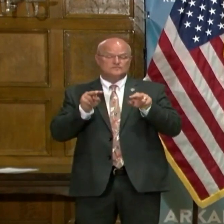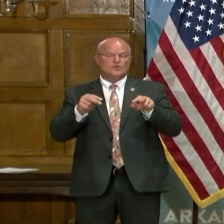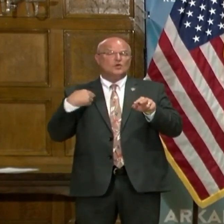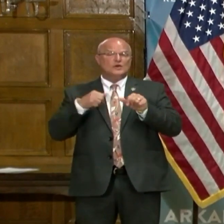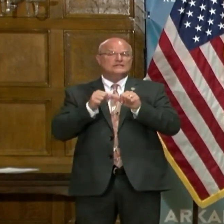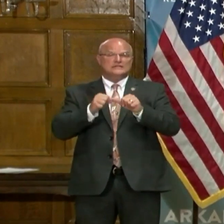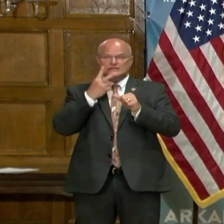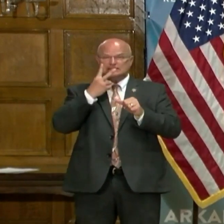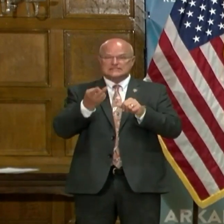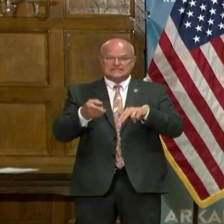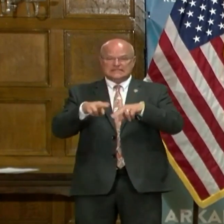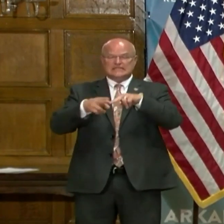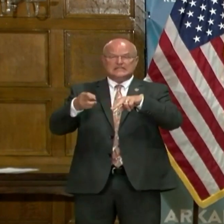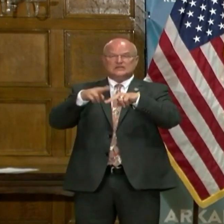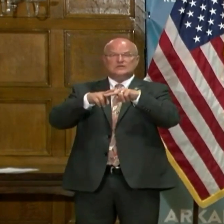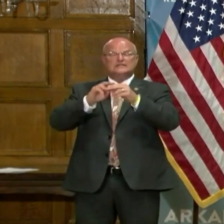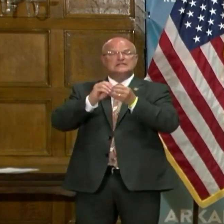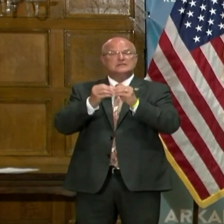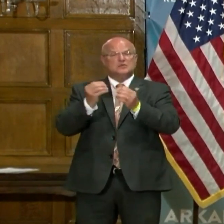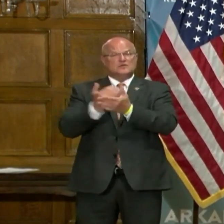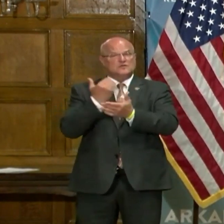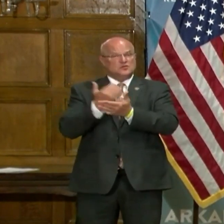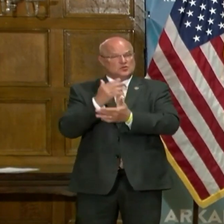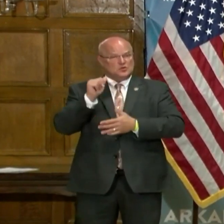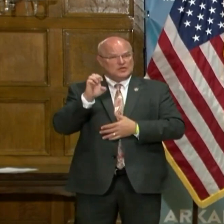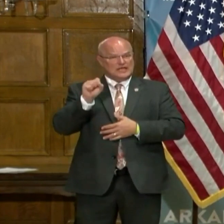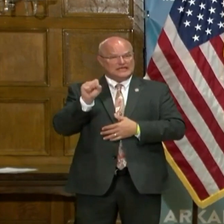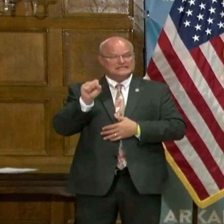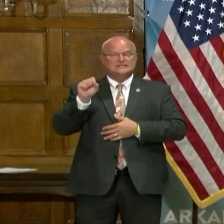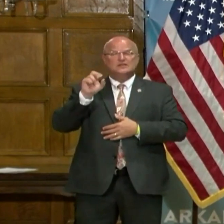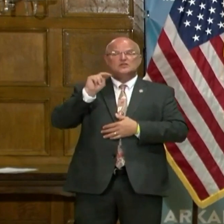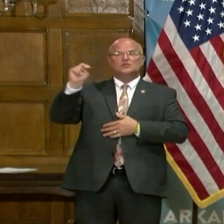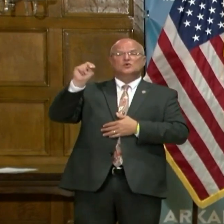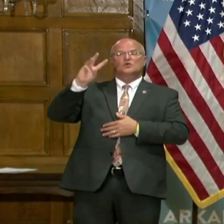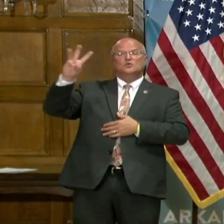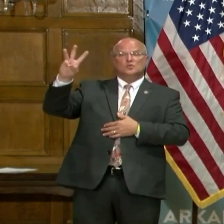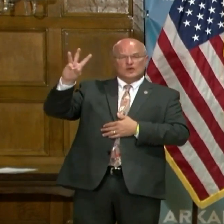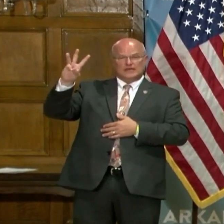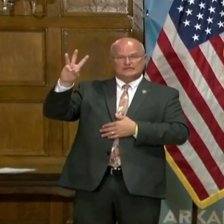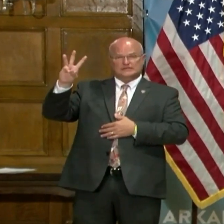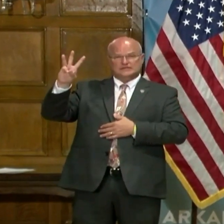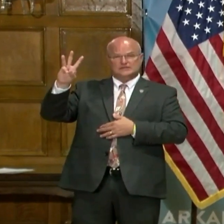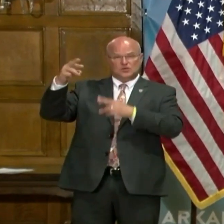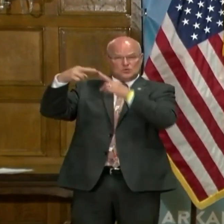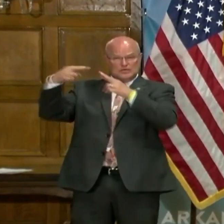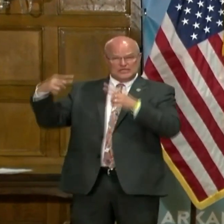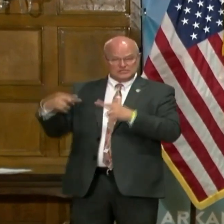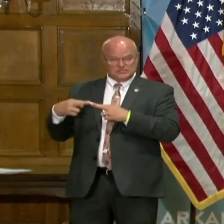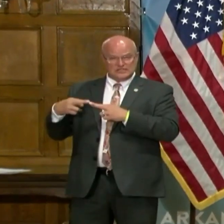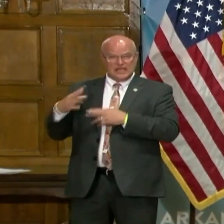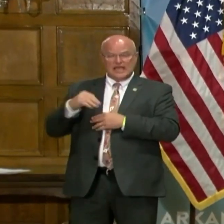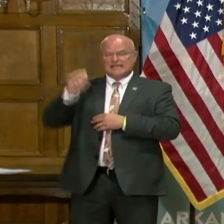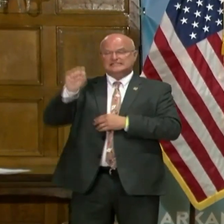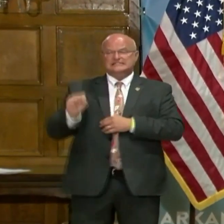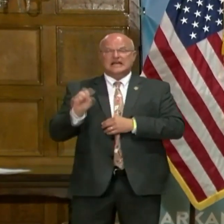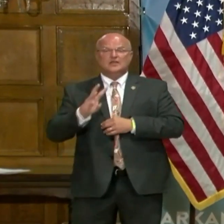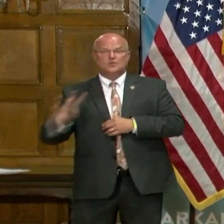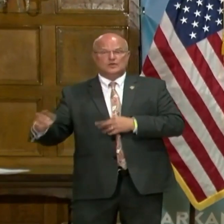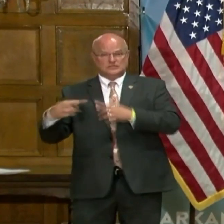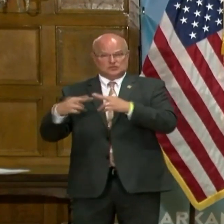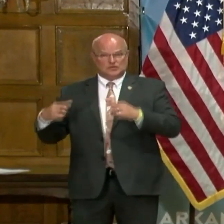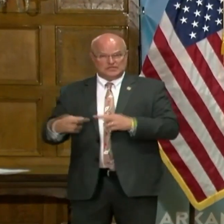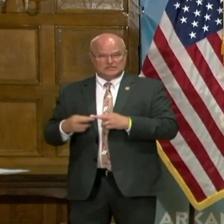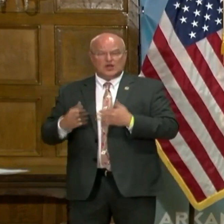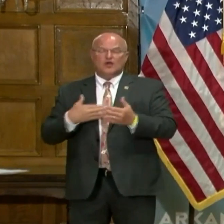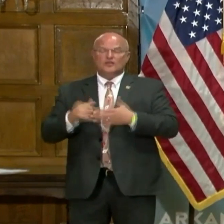we continue to see an increase in the number of new cases in Northwest County, Northwest region and Southwest region,